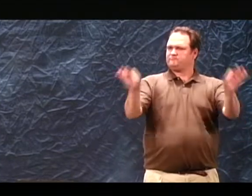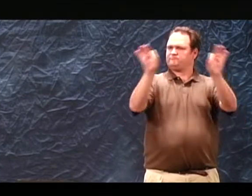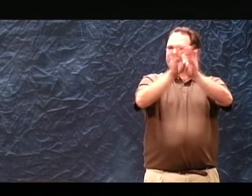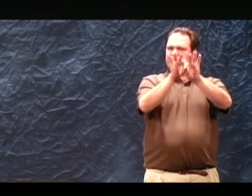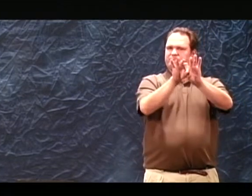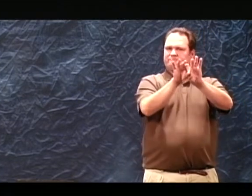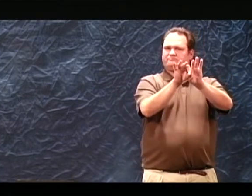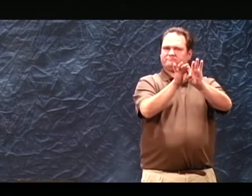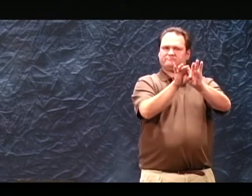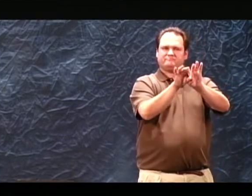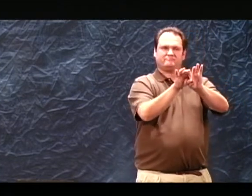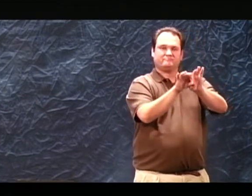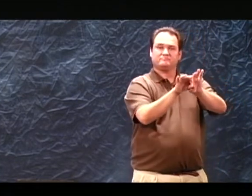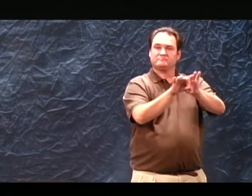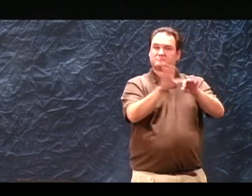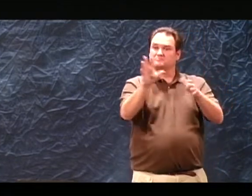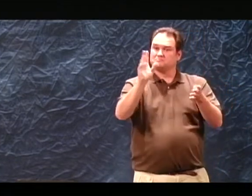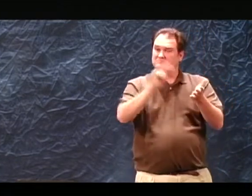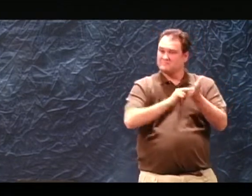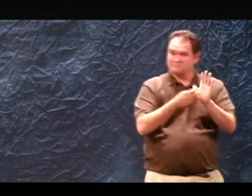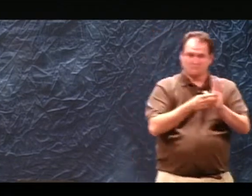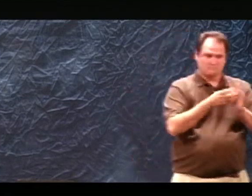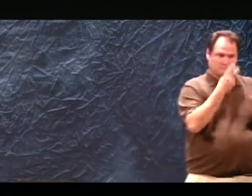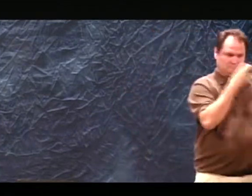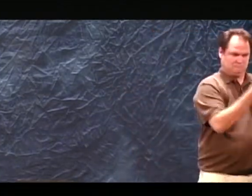working together in any given day